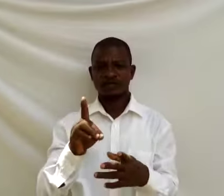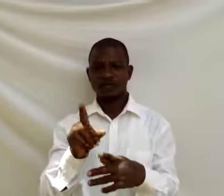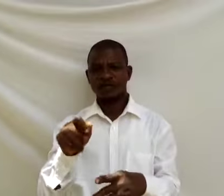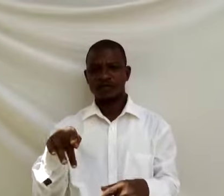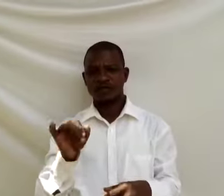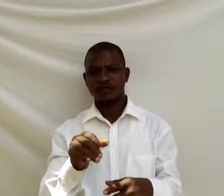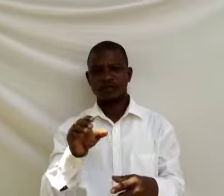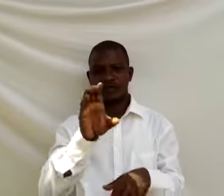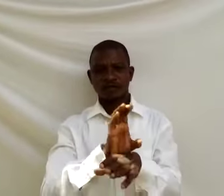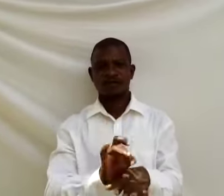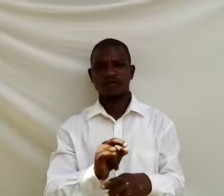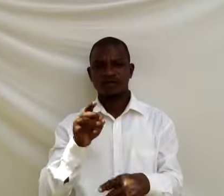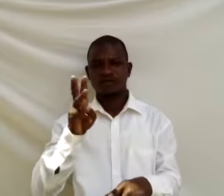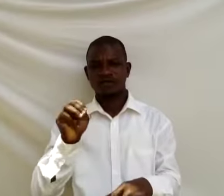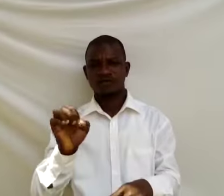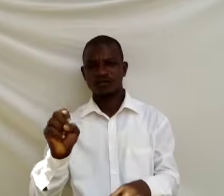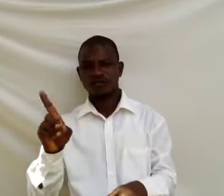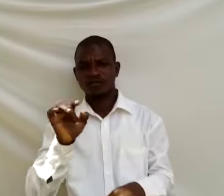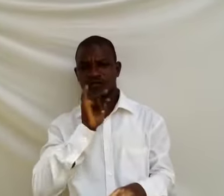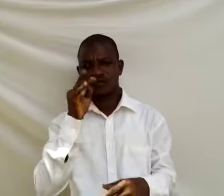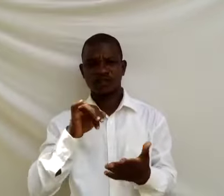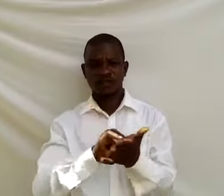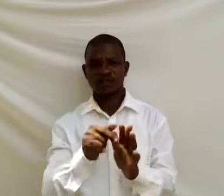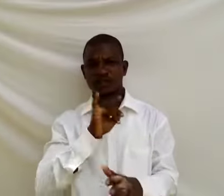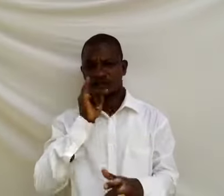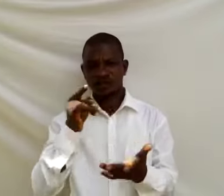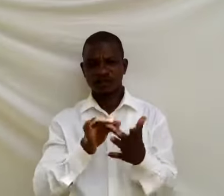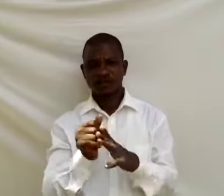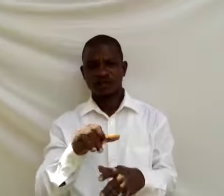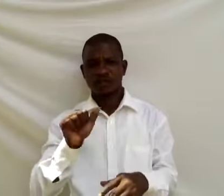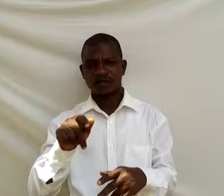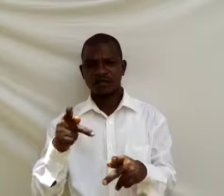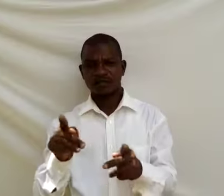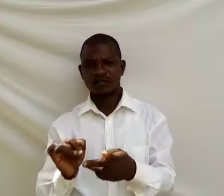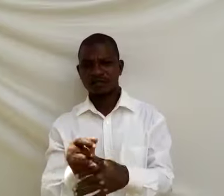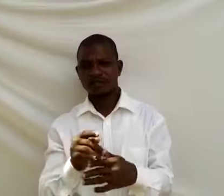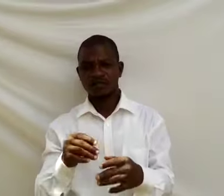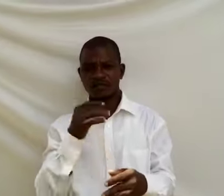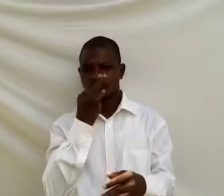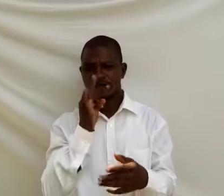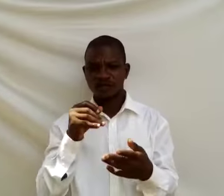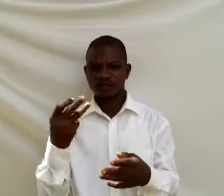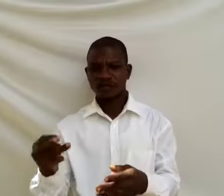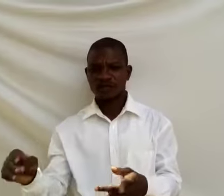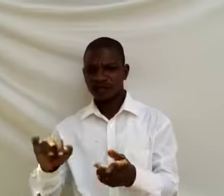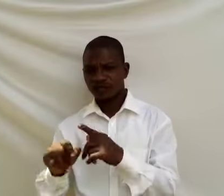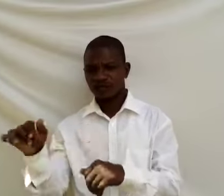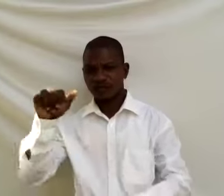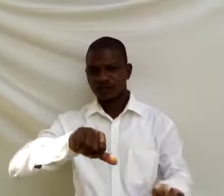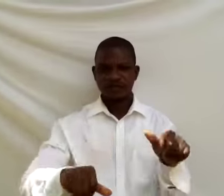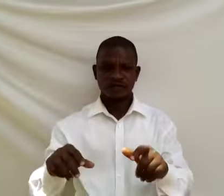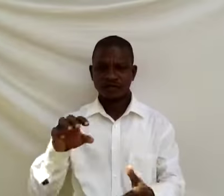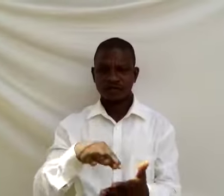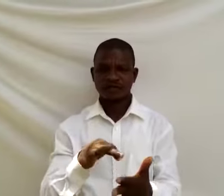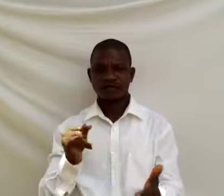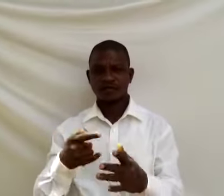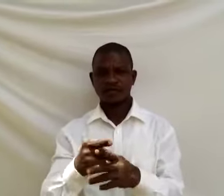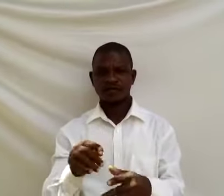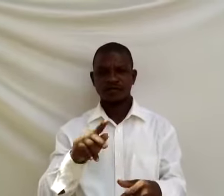culture medium, that is, appropriate food material for scientific study. The principle is